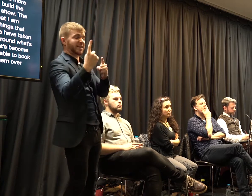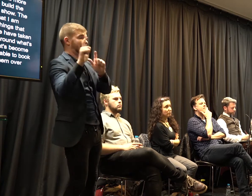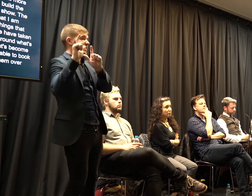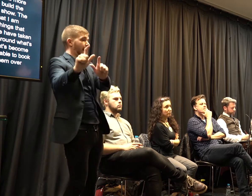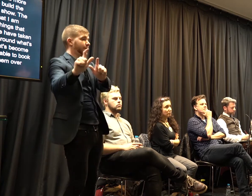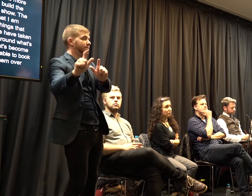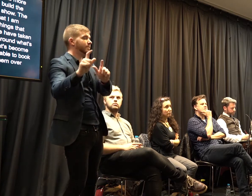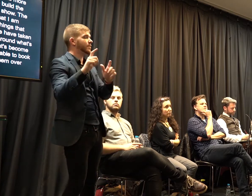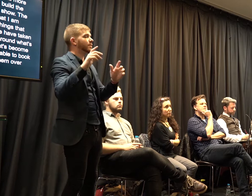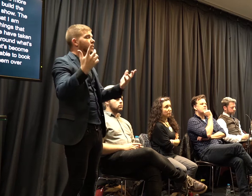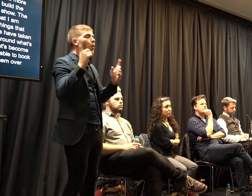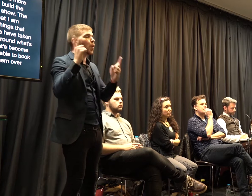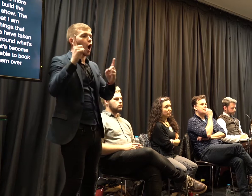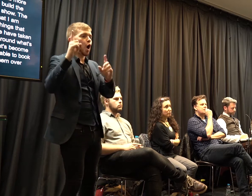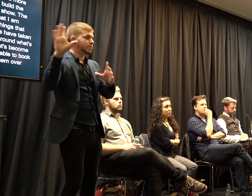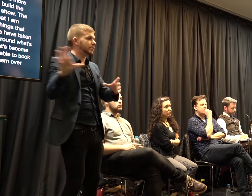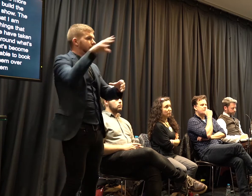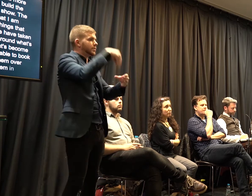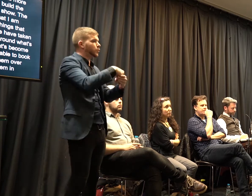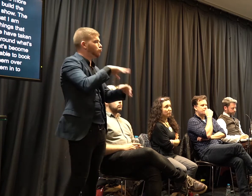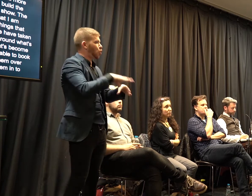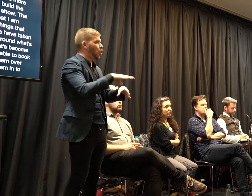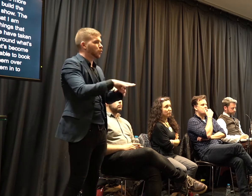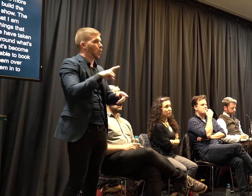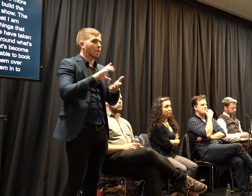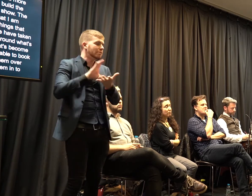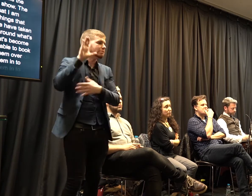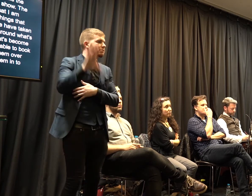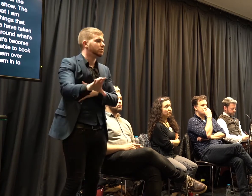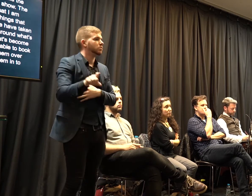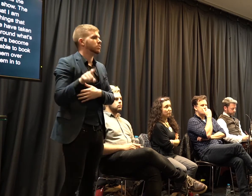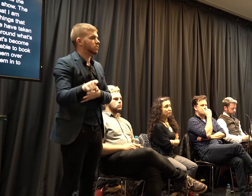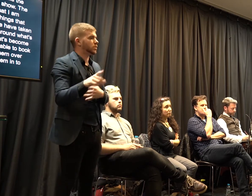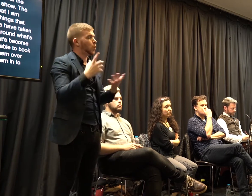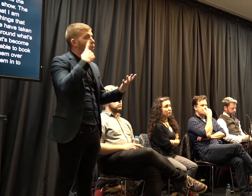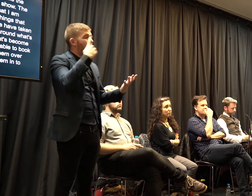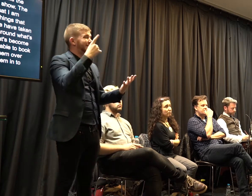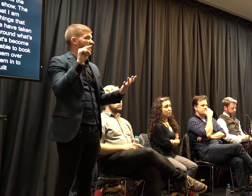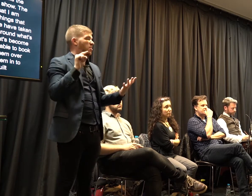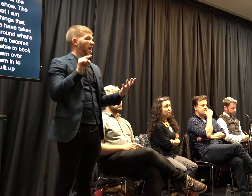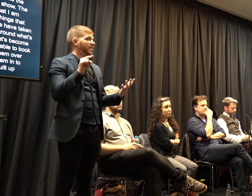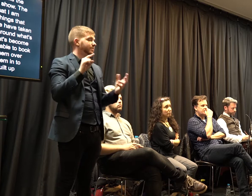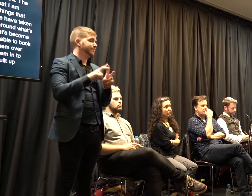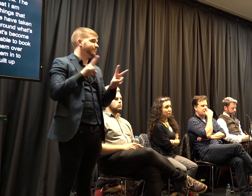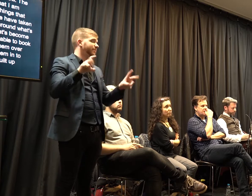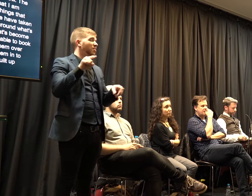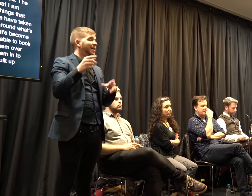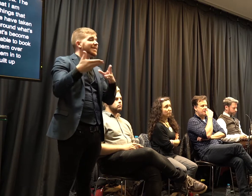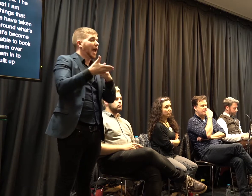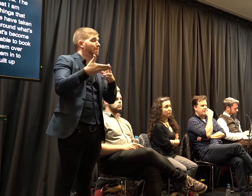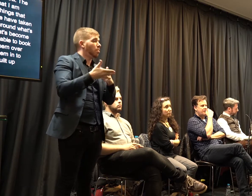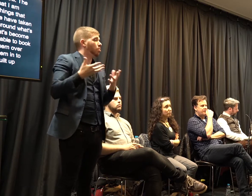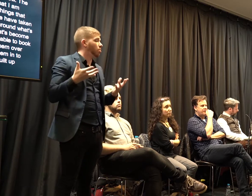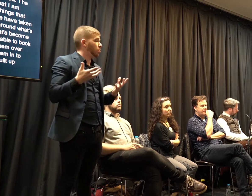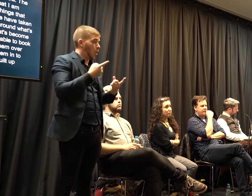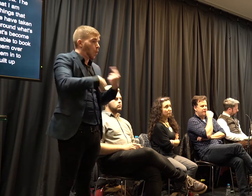less affordable to bring them into rehearsals. And the common sense that's built up around that is that's accessible.